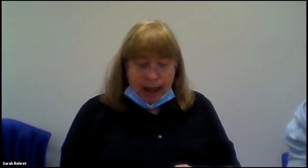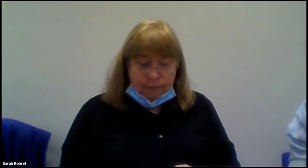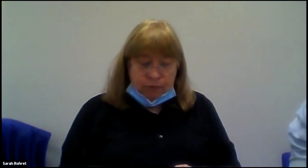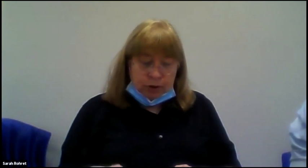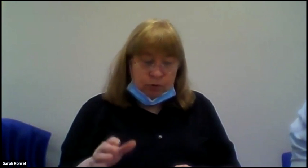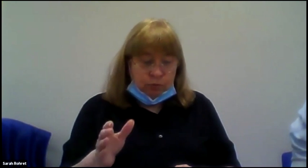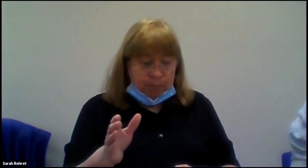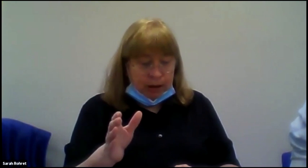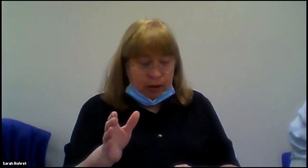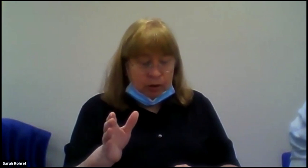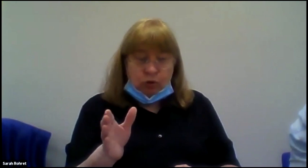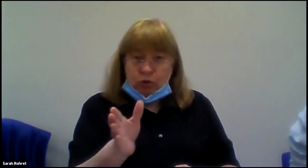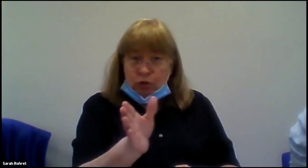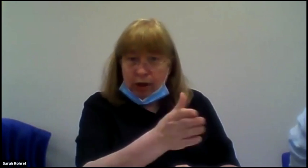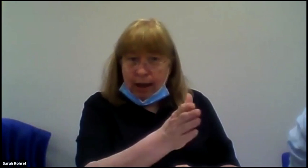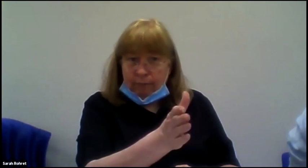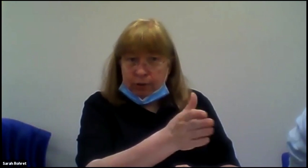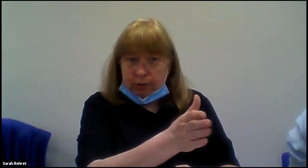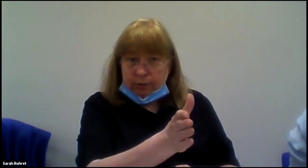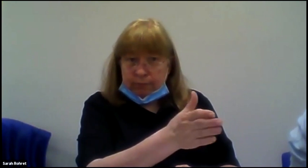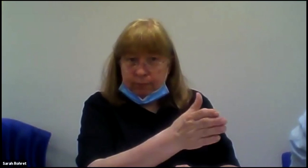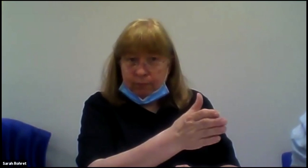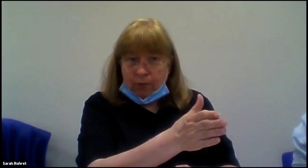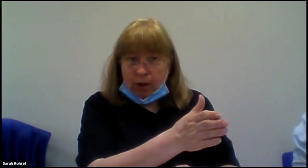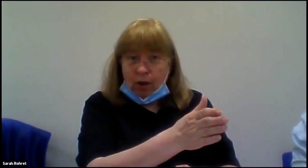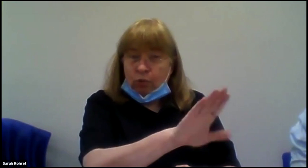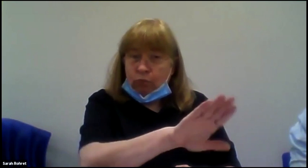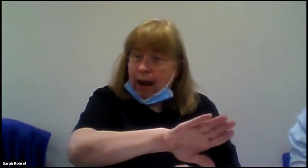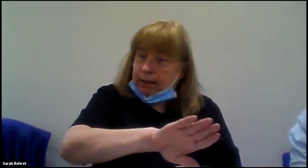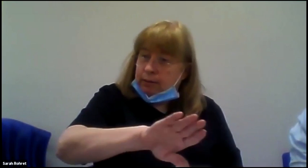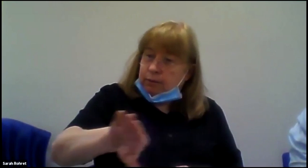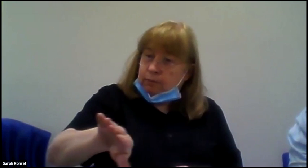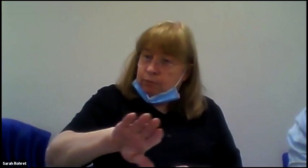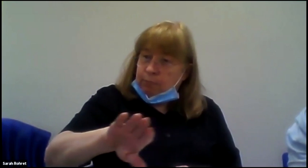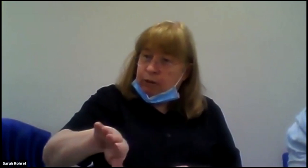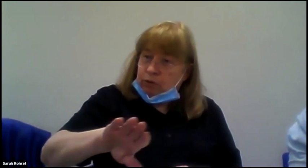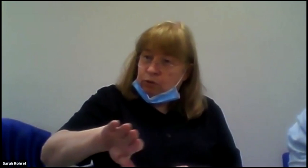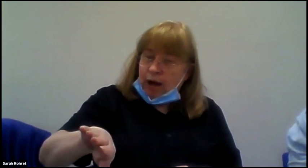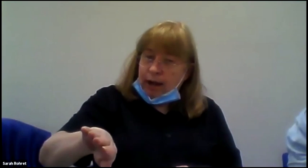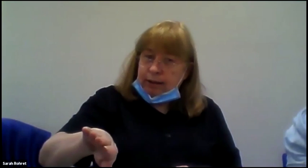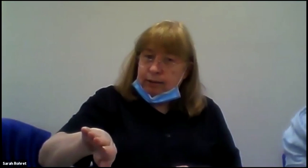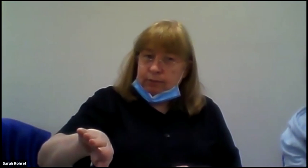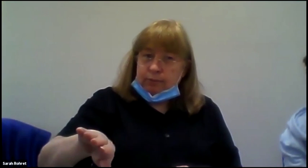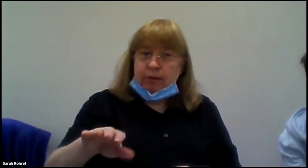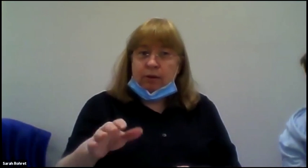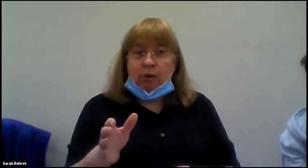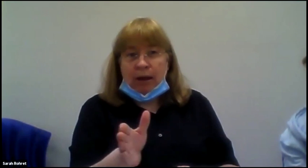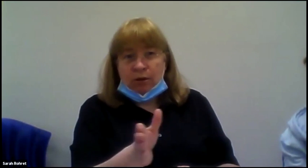left would be to your left. Yeah. Right would be to your right. So